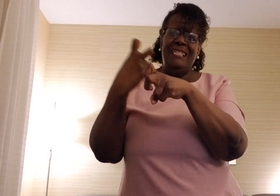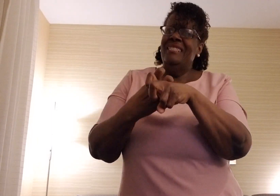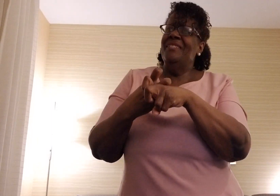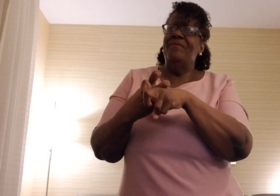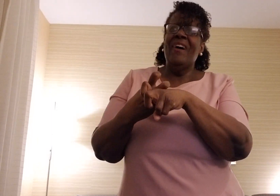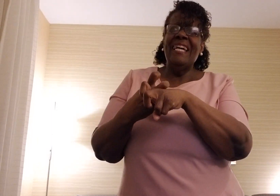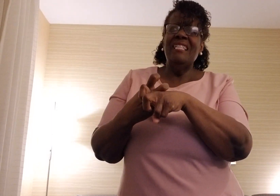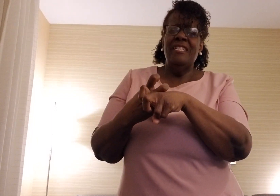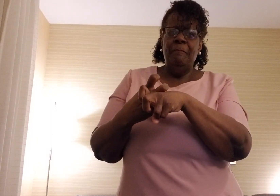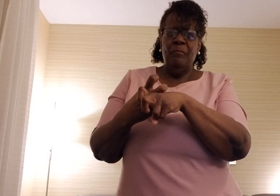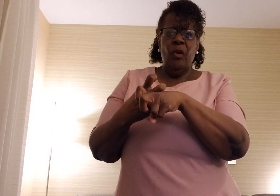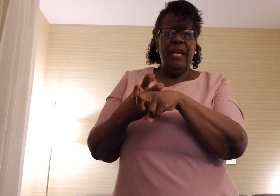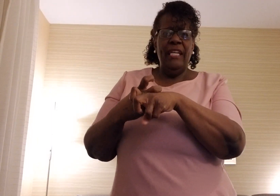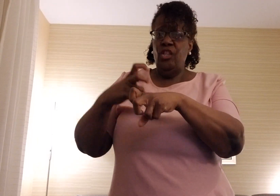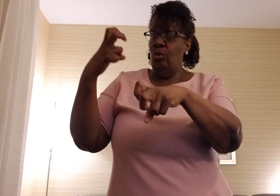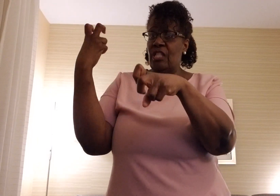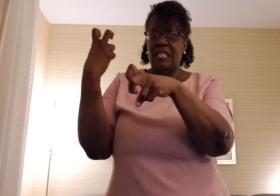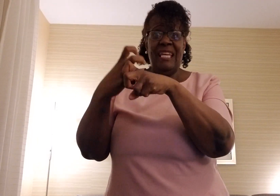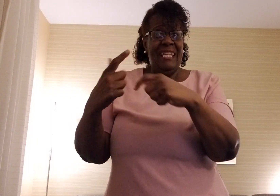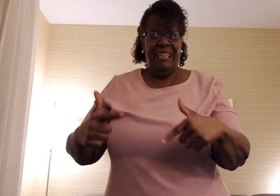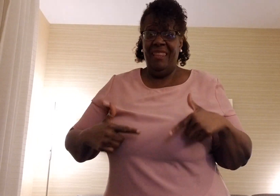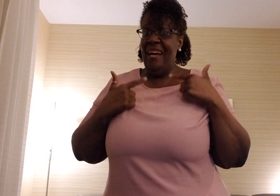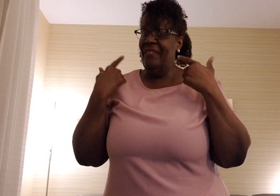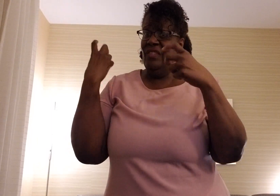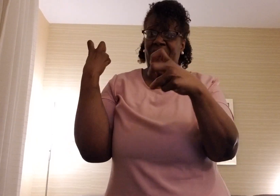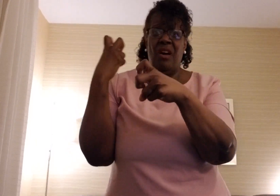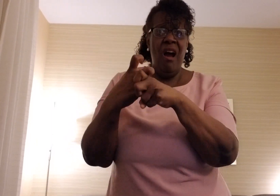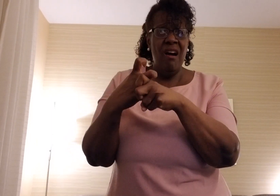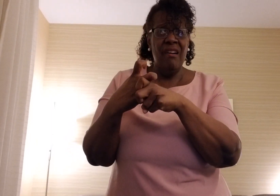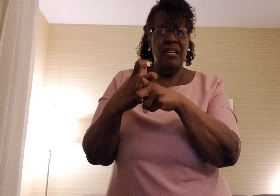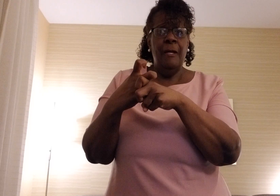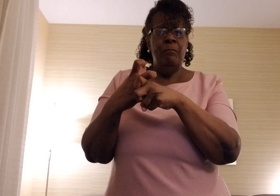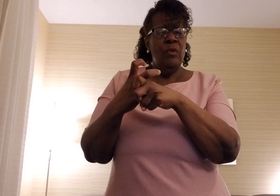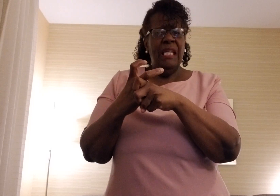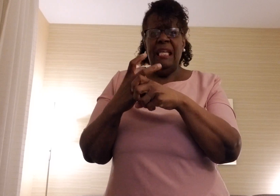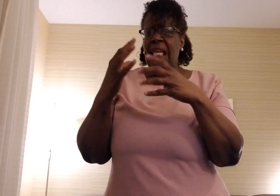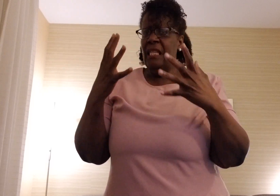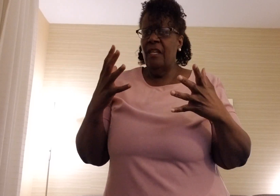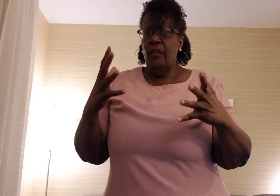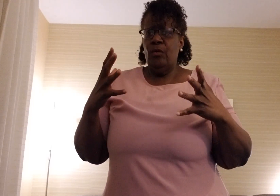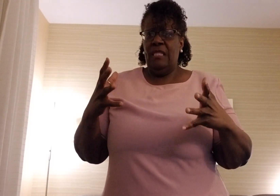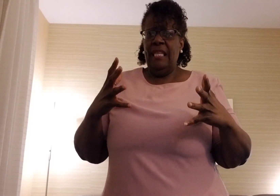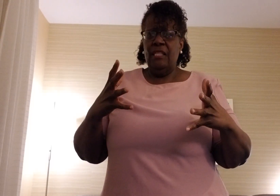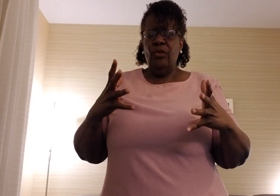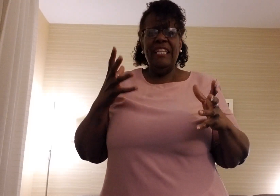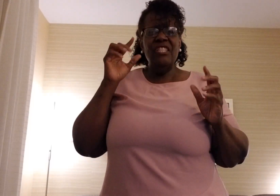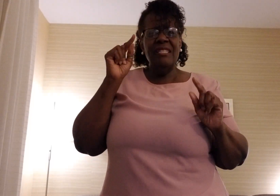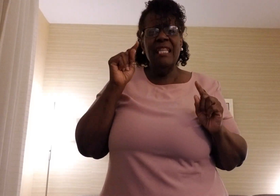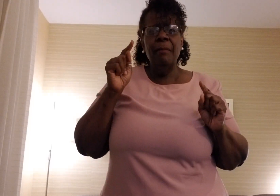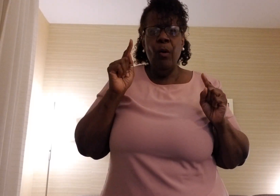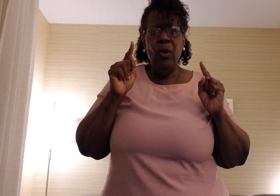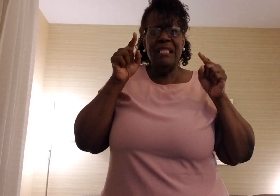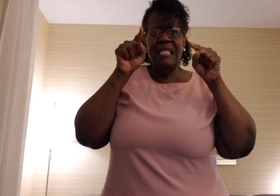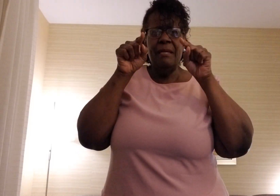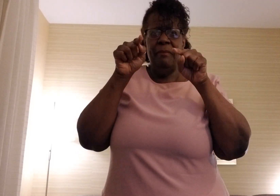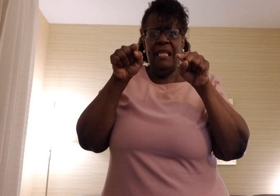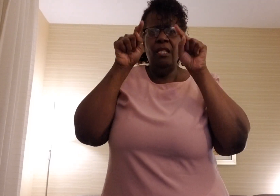to fight, okay? You can just say life is hard. Any of those things, okay? Just think about what does it mean